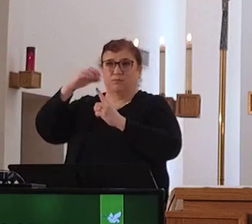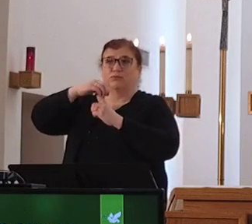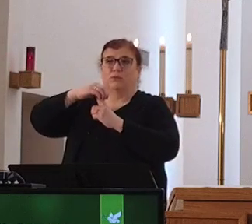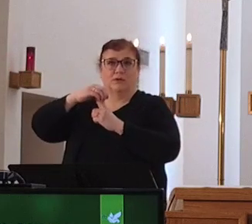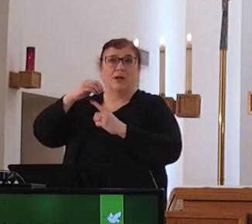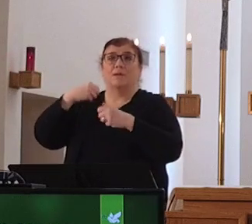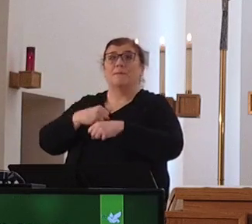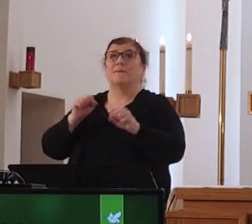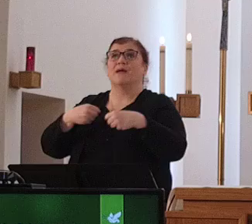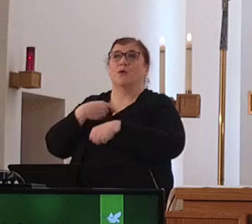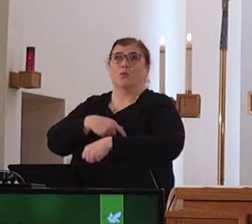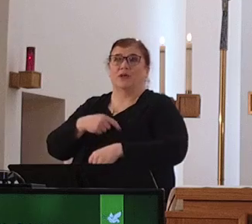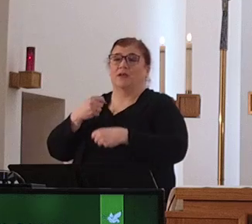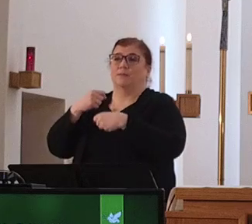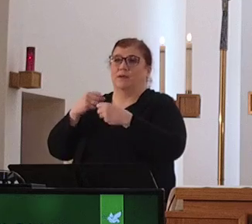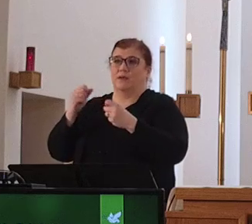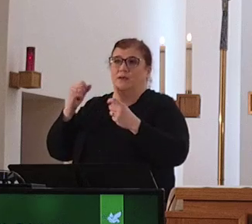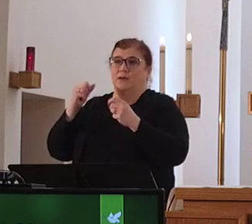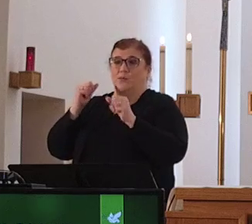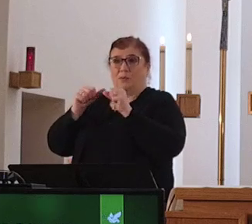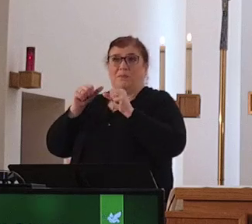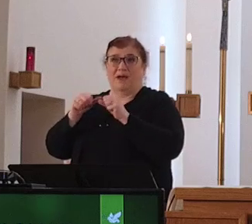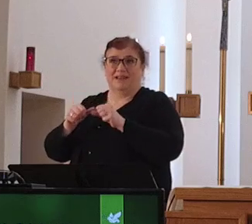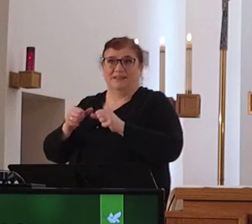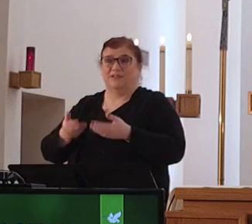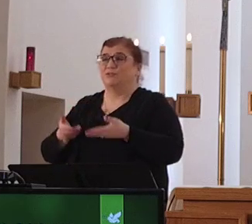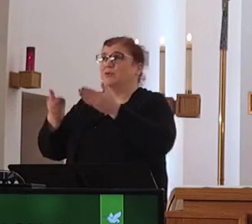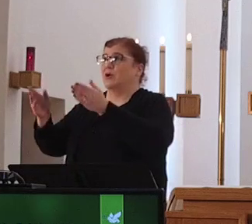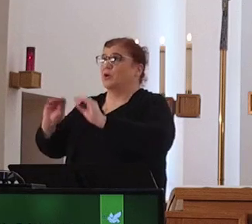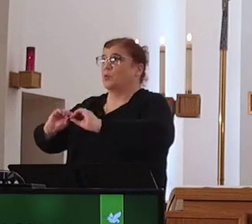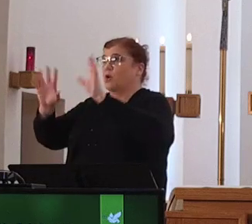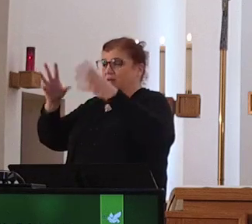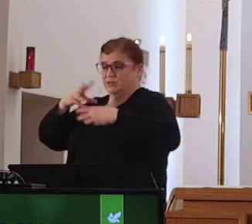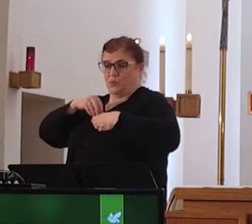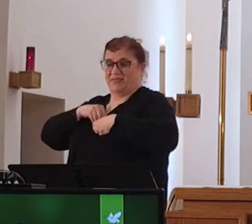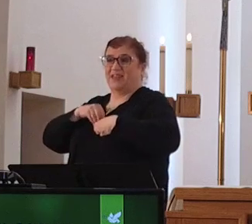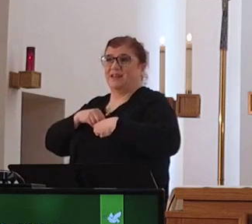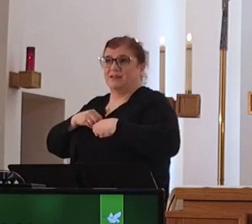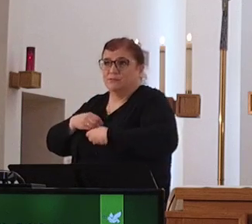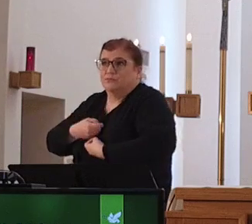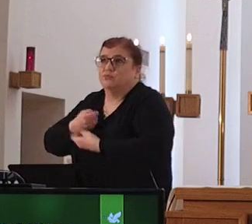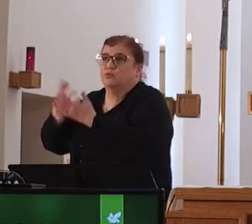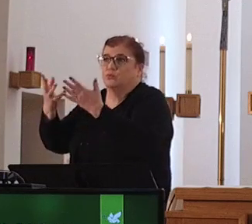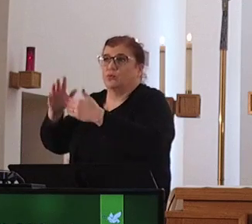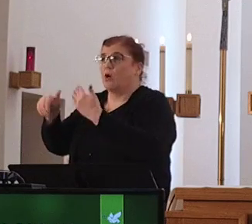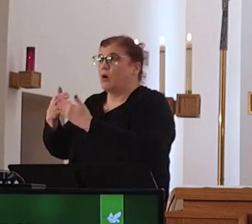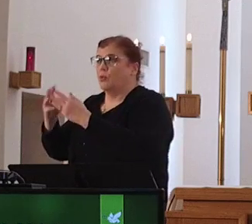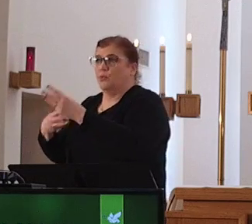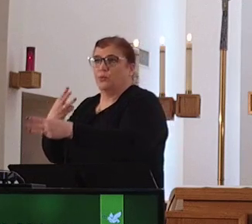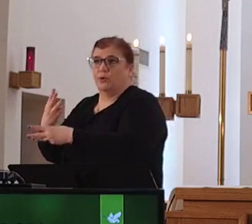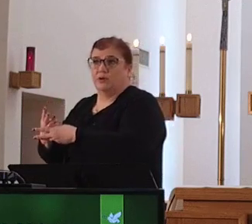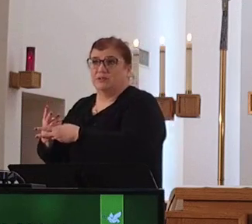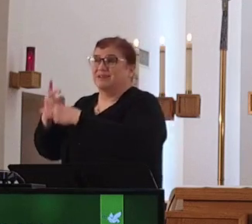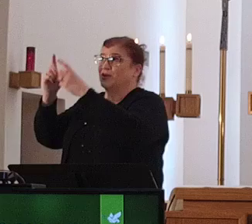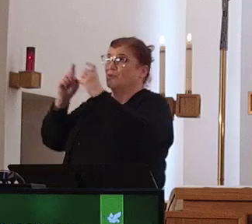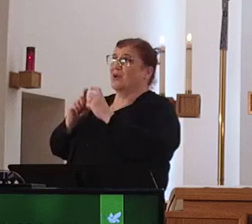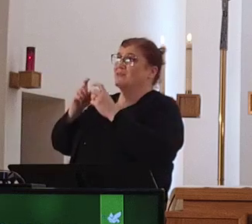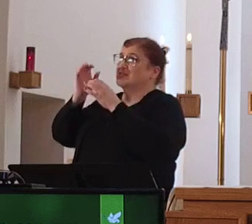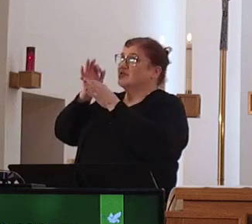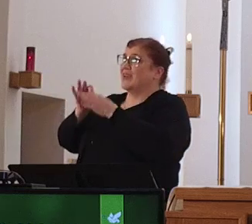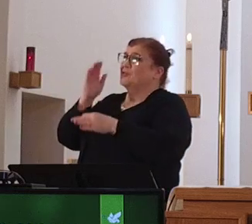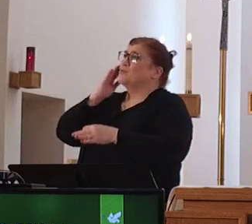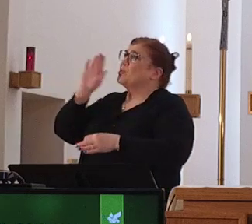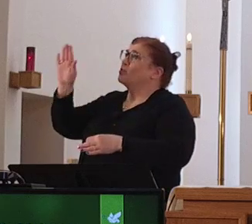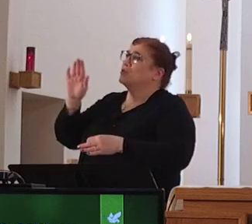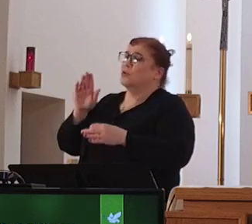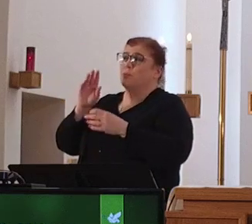candles, may we be reminded to carry your brightness within us to all the world. Grant us faith to know